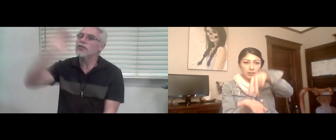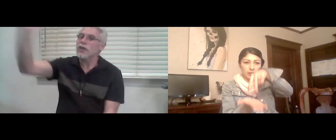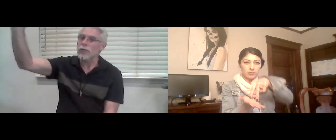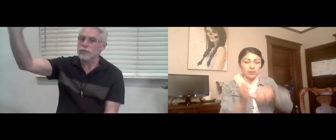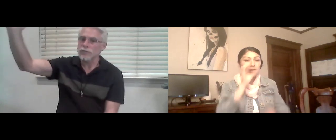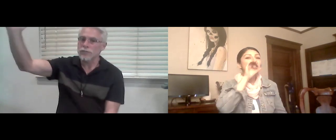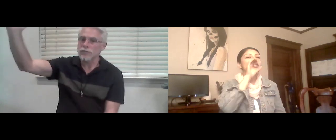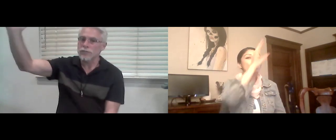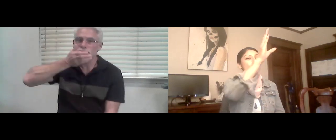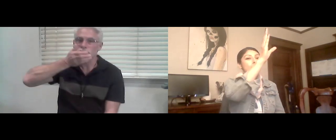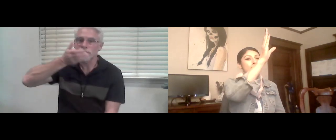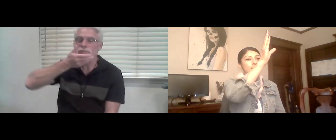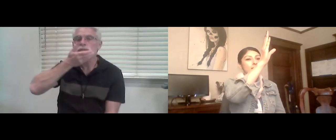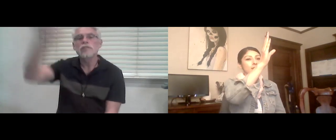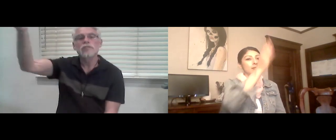and shout.